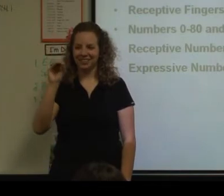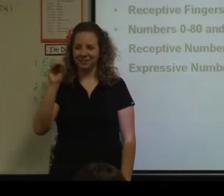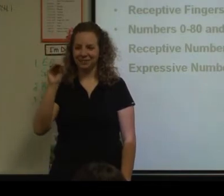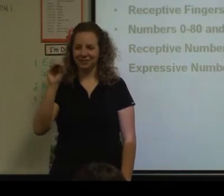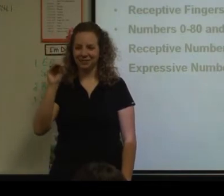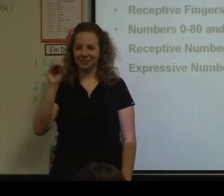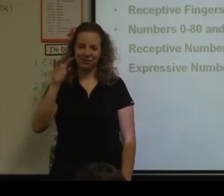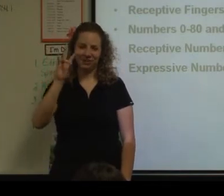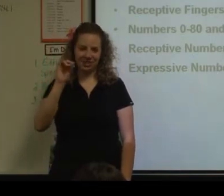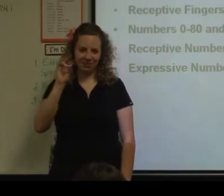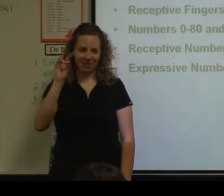70, or 70.